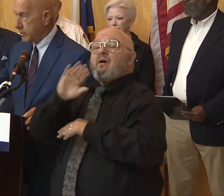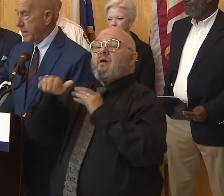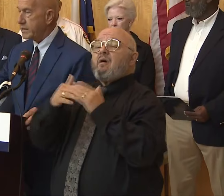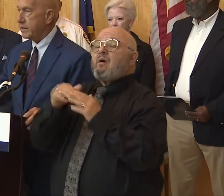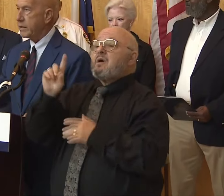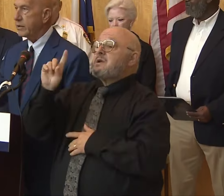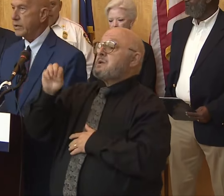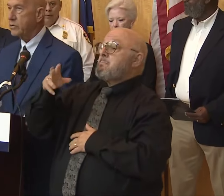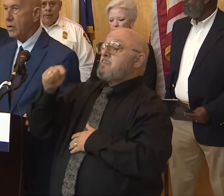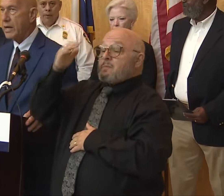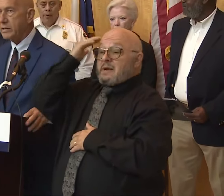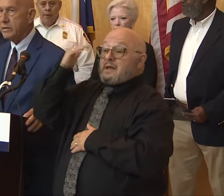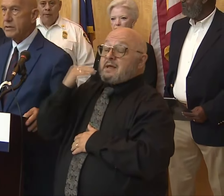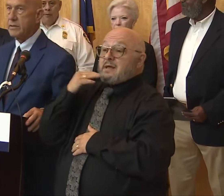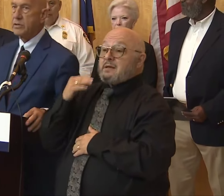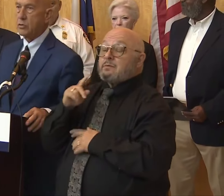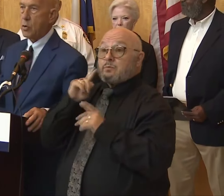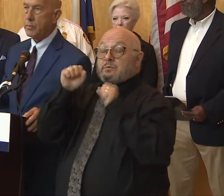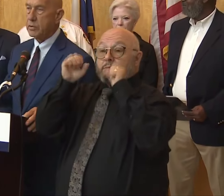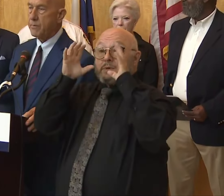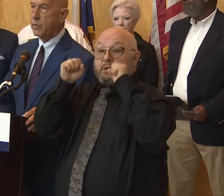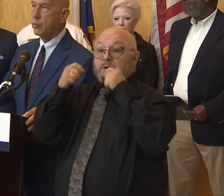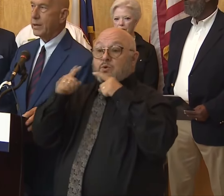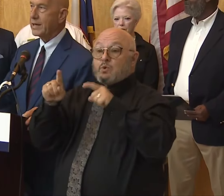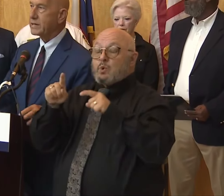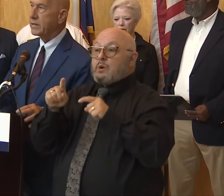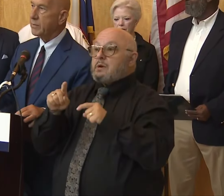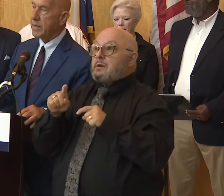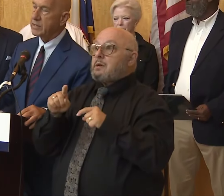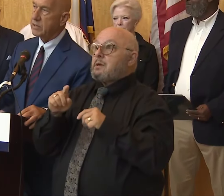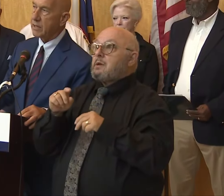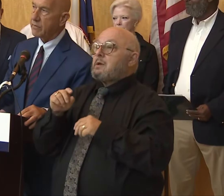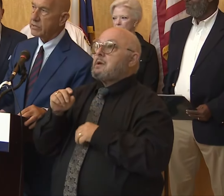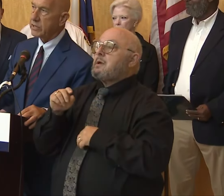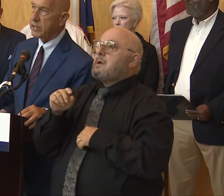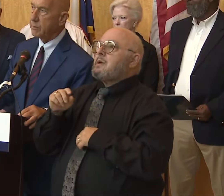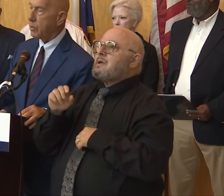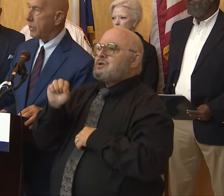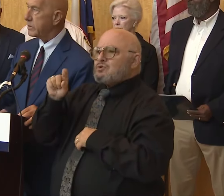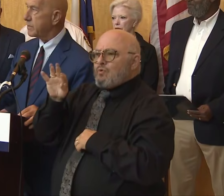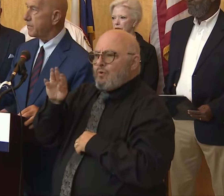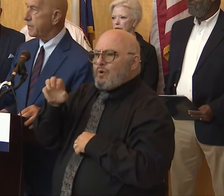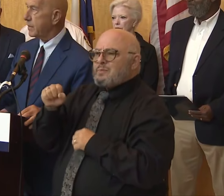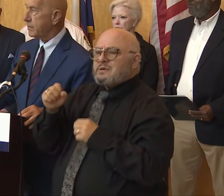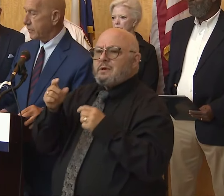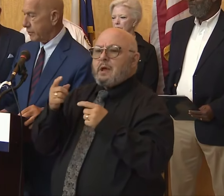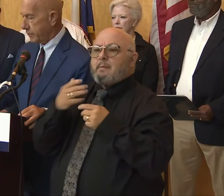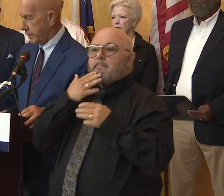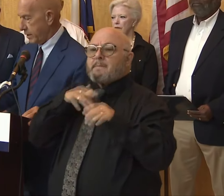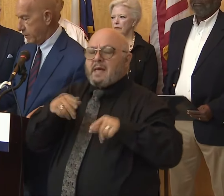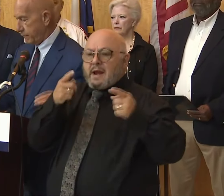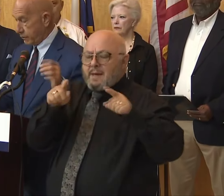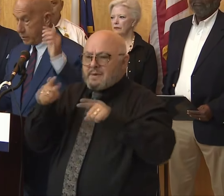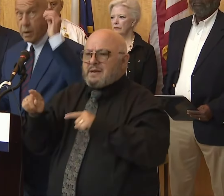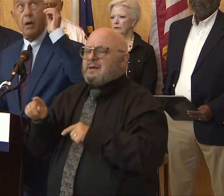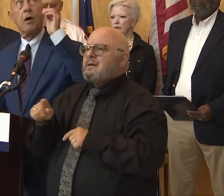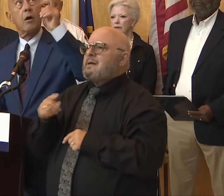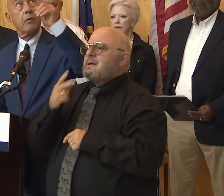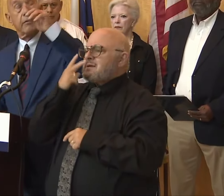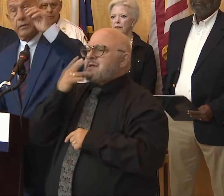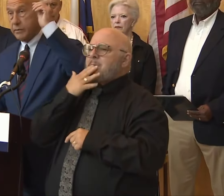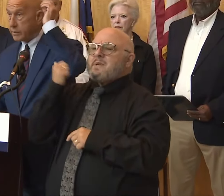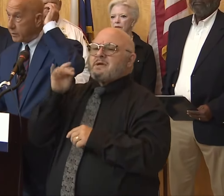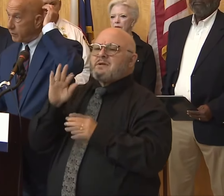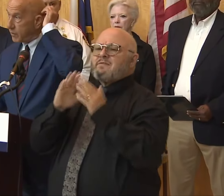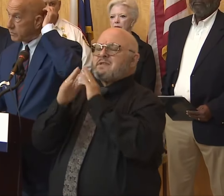know, it's amazing during these crises, these storms, you really see the best out of our city employees. So thank you for